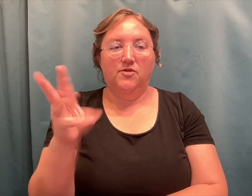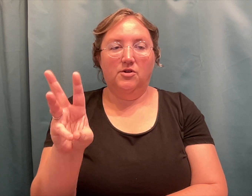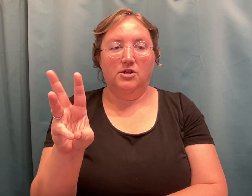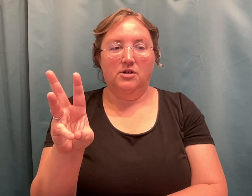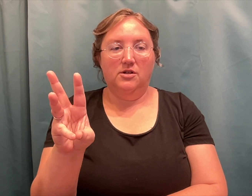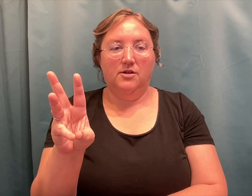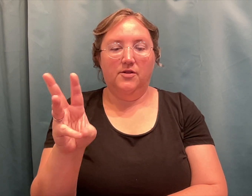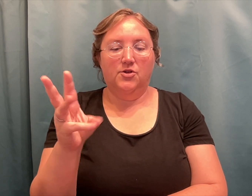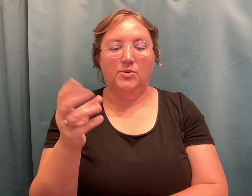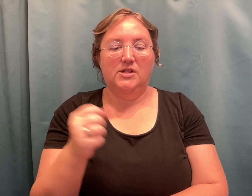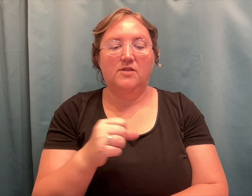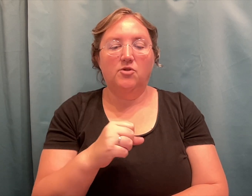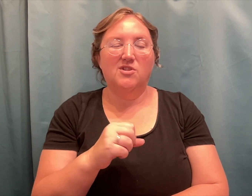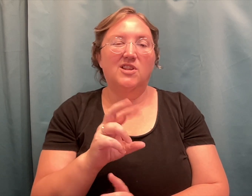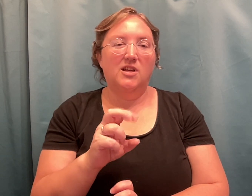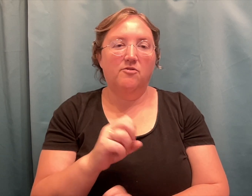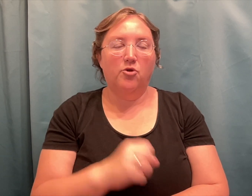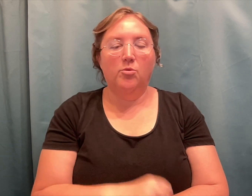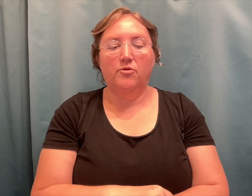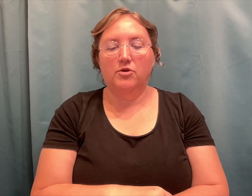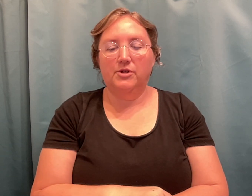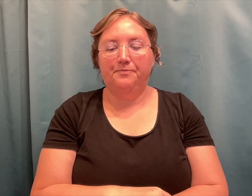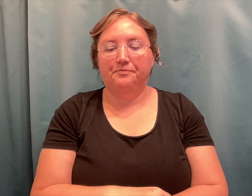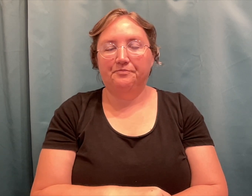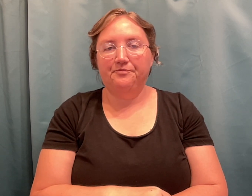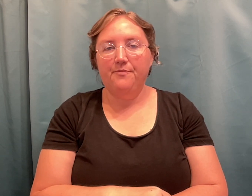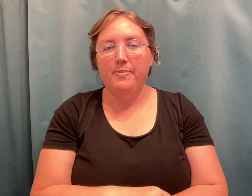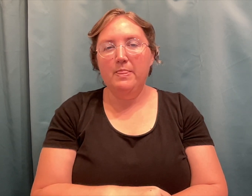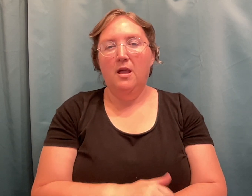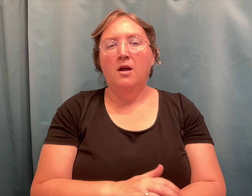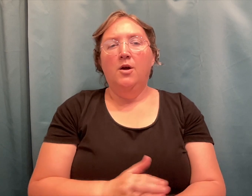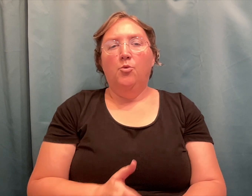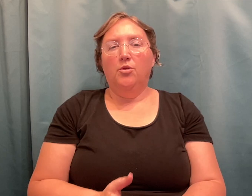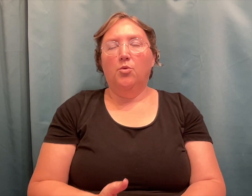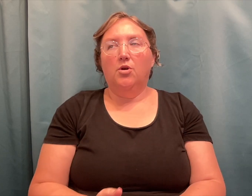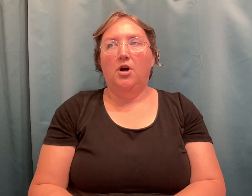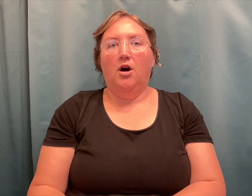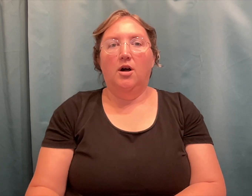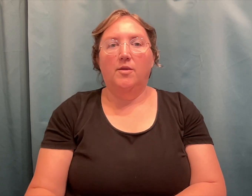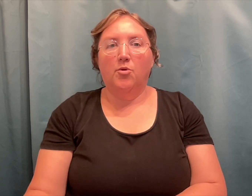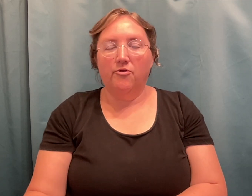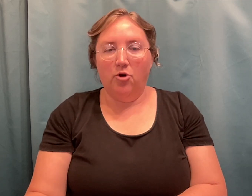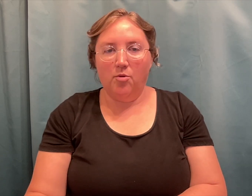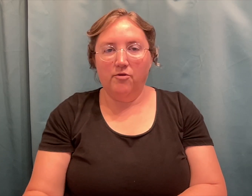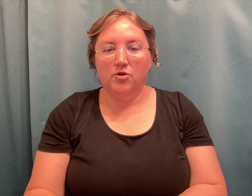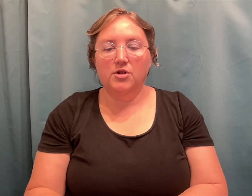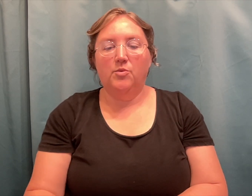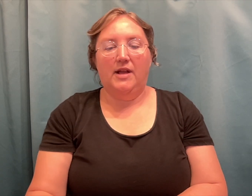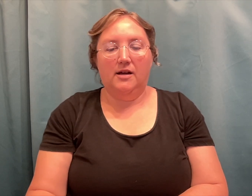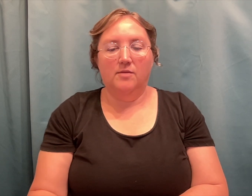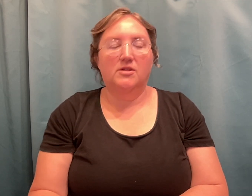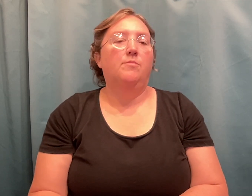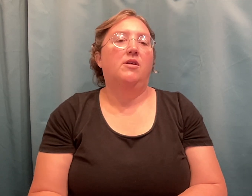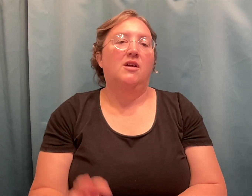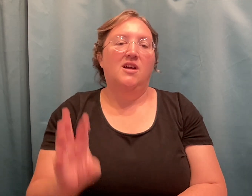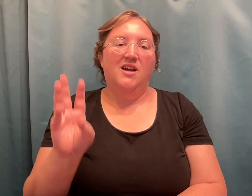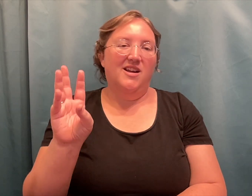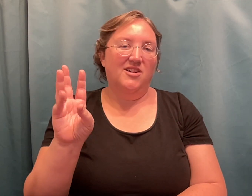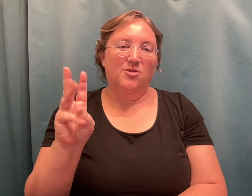version, the twisting version, the informal version. We'll work on the more formal version when that comes up, and I don't